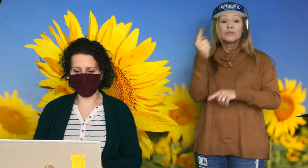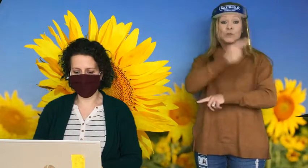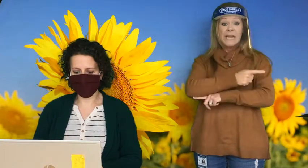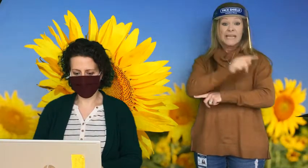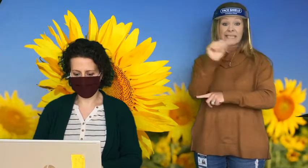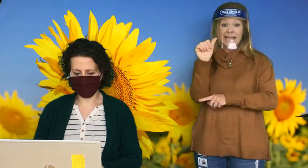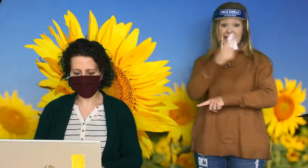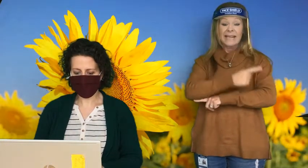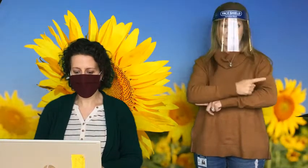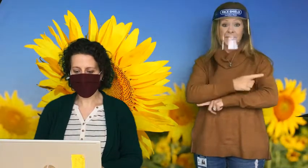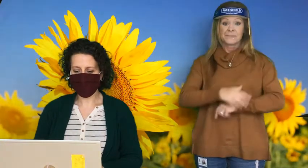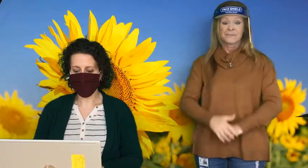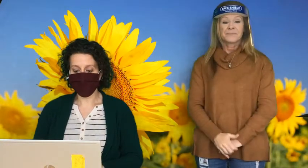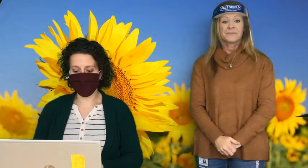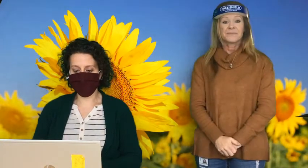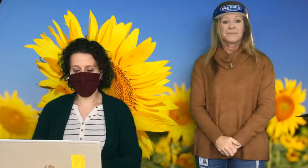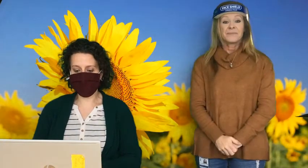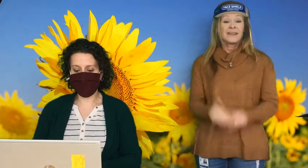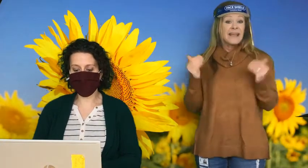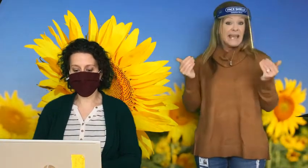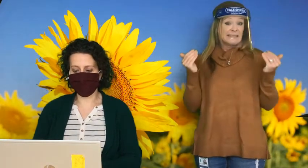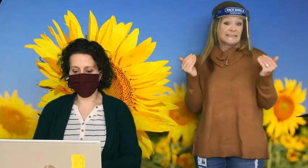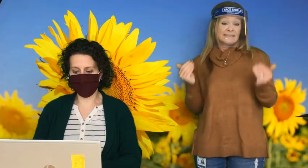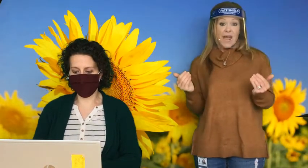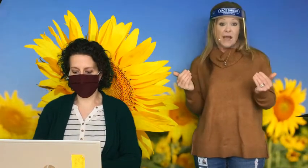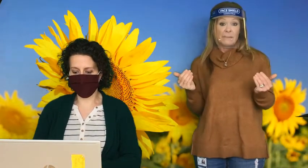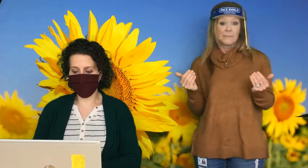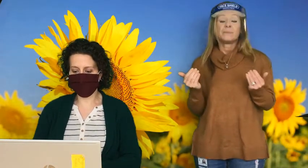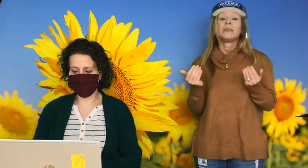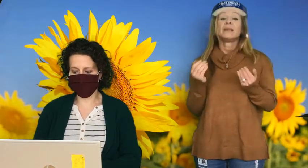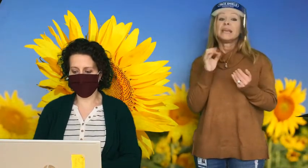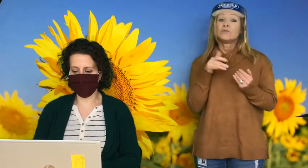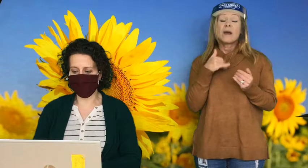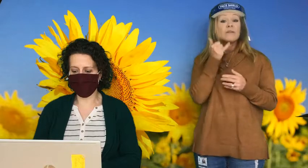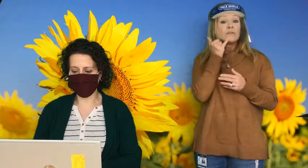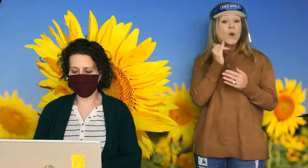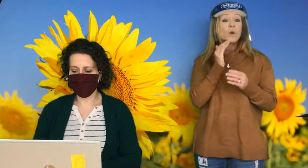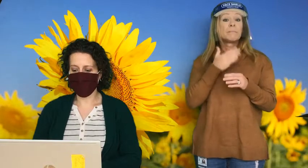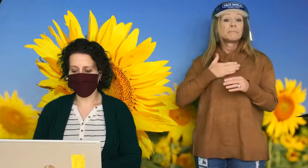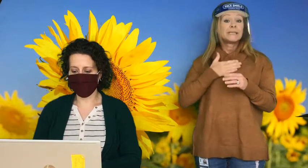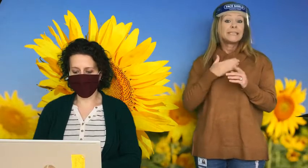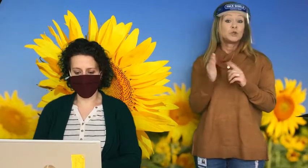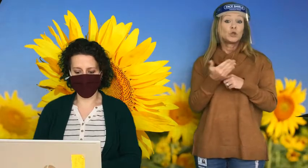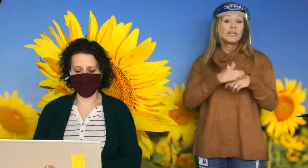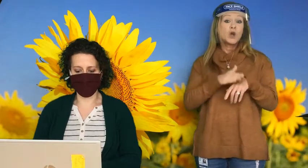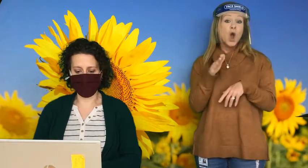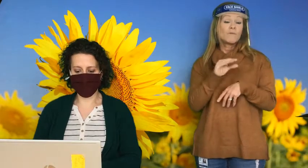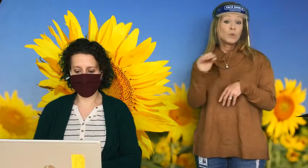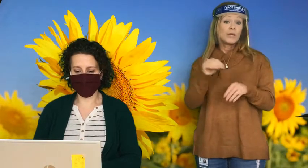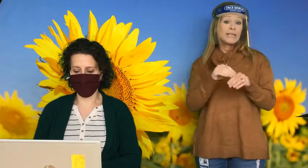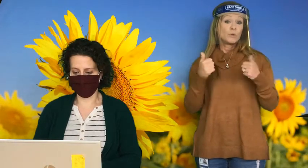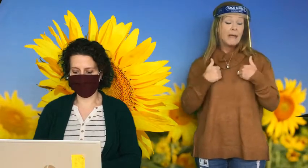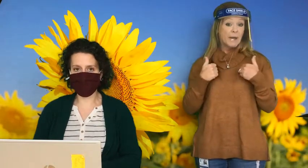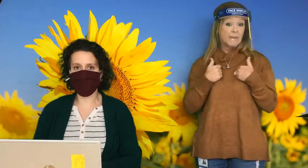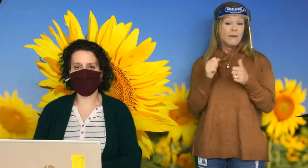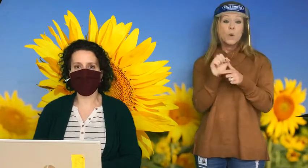A day. At this time, if you have a phone, please turn it off, put it into your